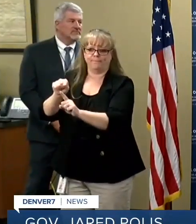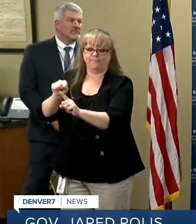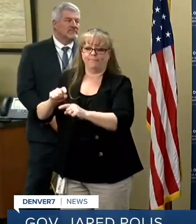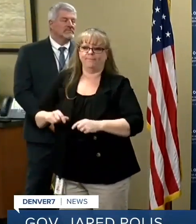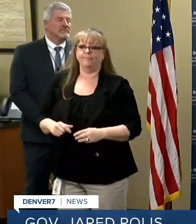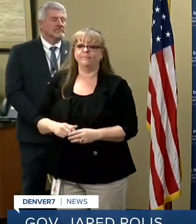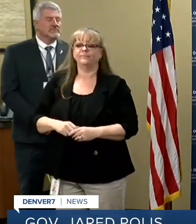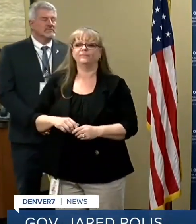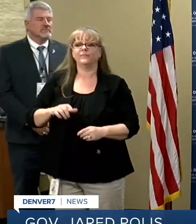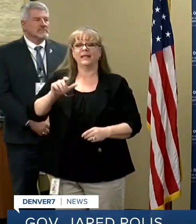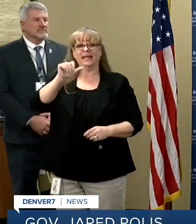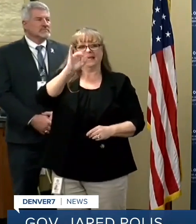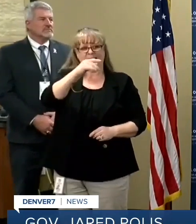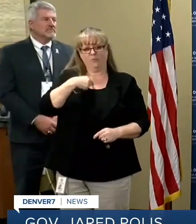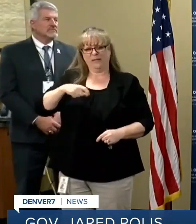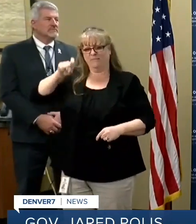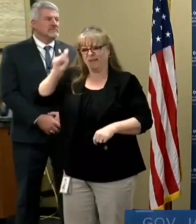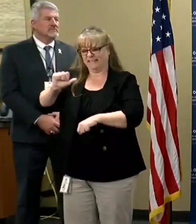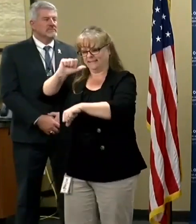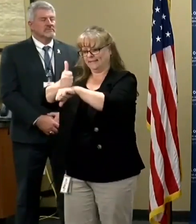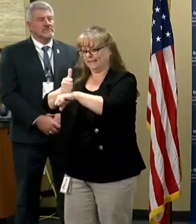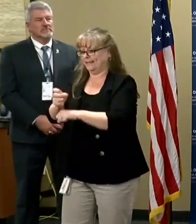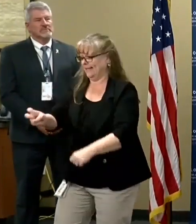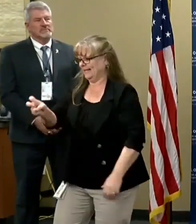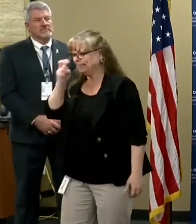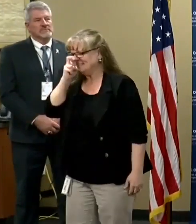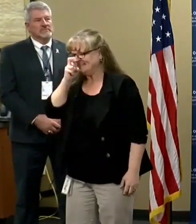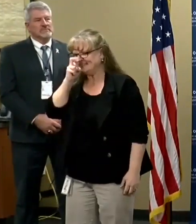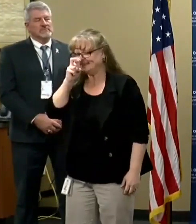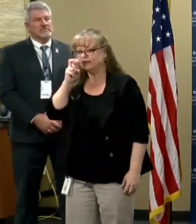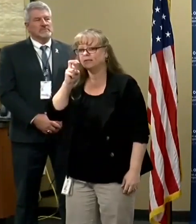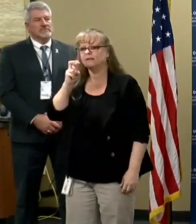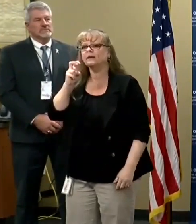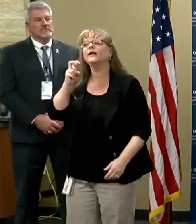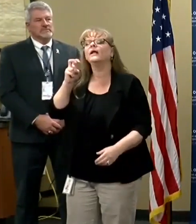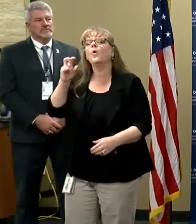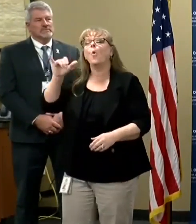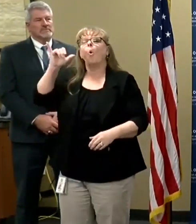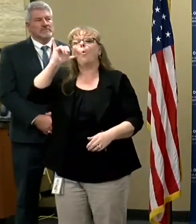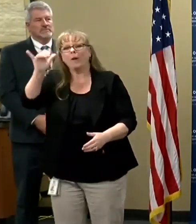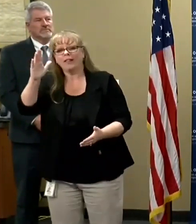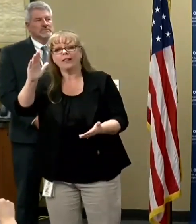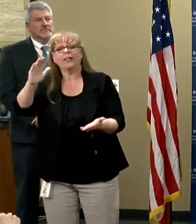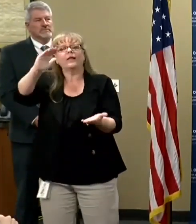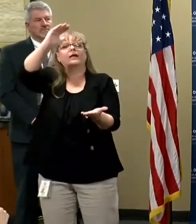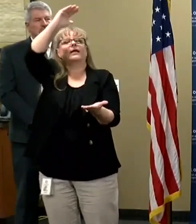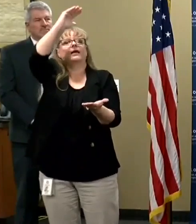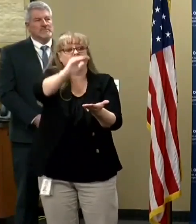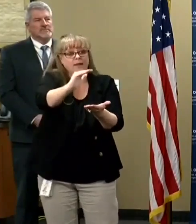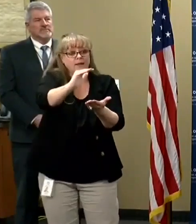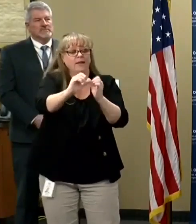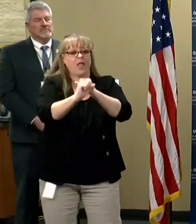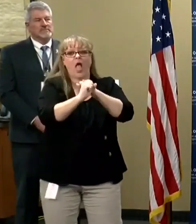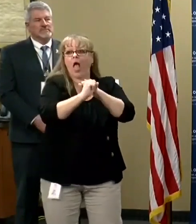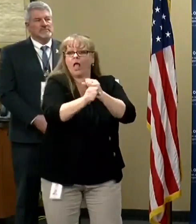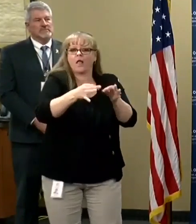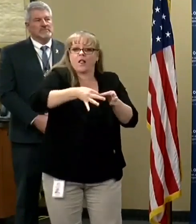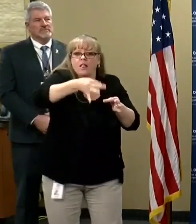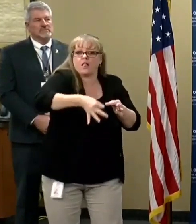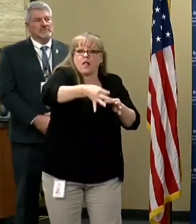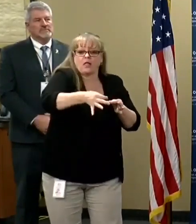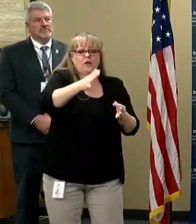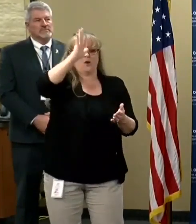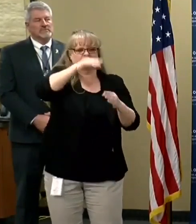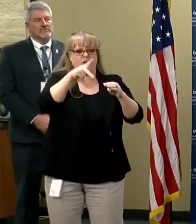to suffer through additional restrictions on workplace and free commerce for a long period of time, we can effectively contain this virus